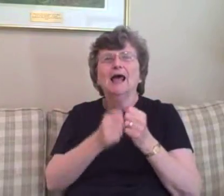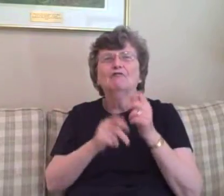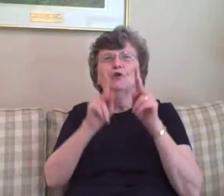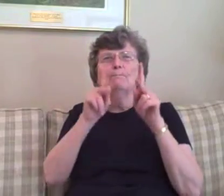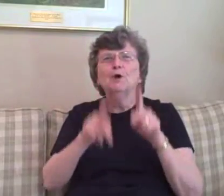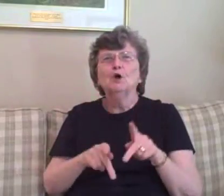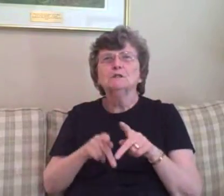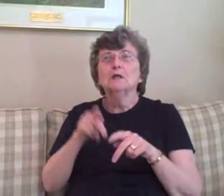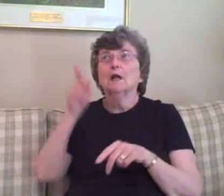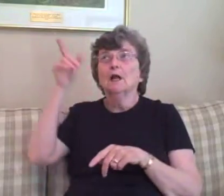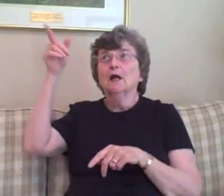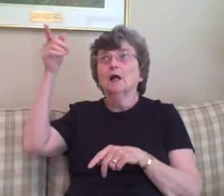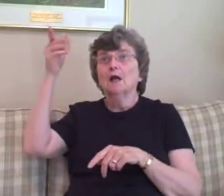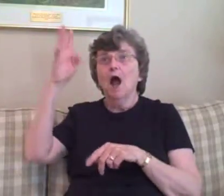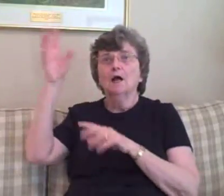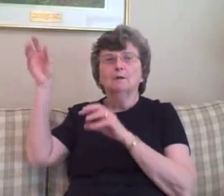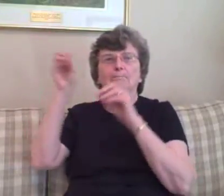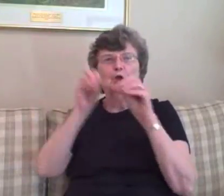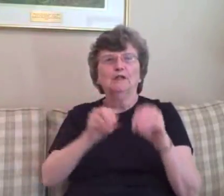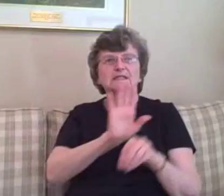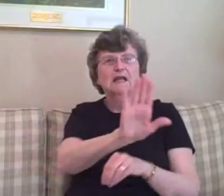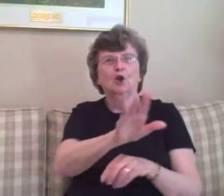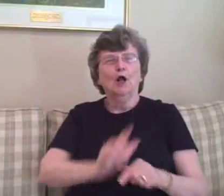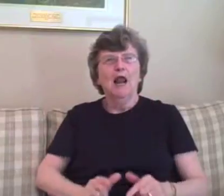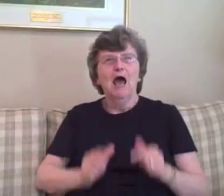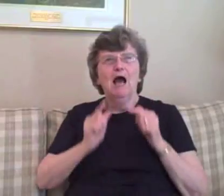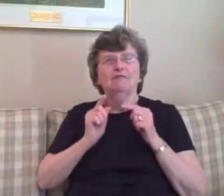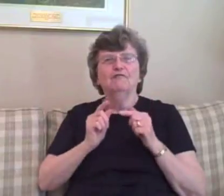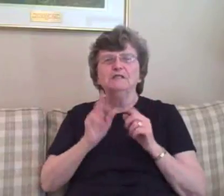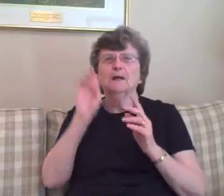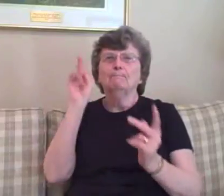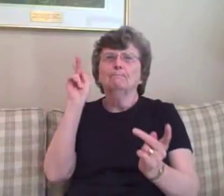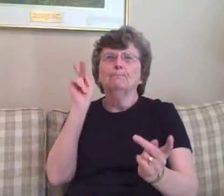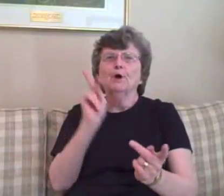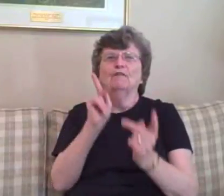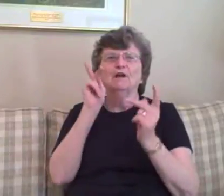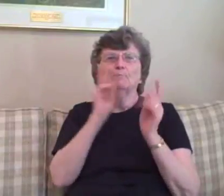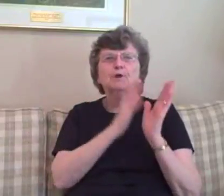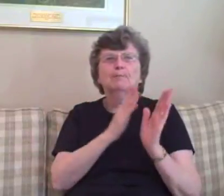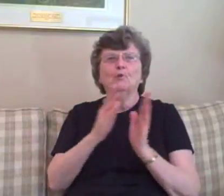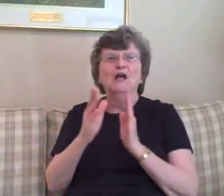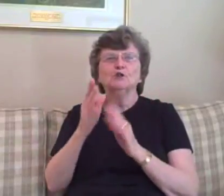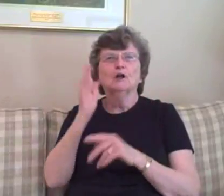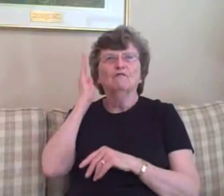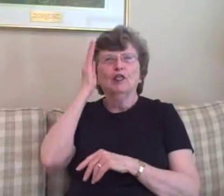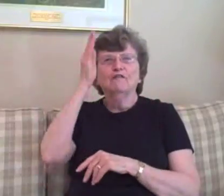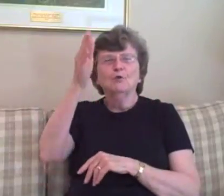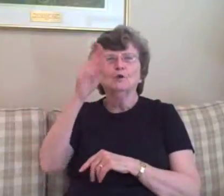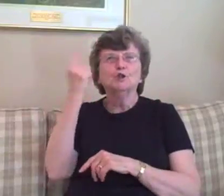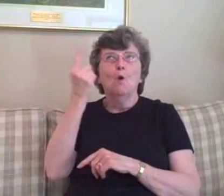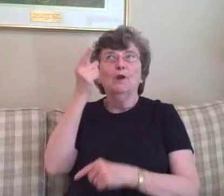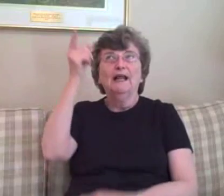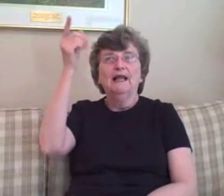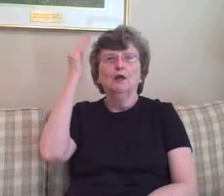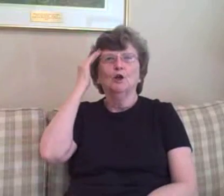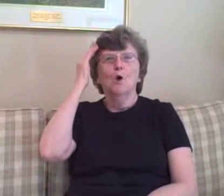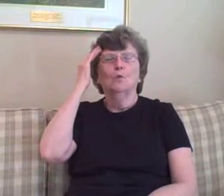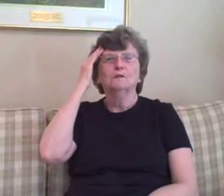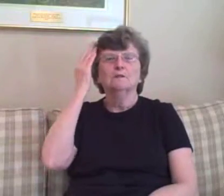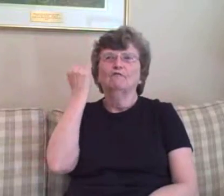every place and every person God puts in your life is perfect preparation for the future